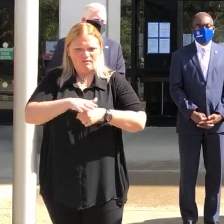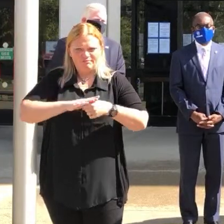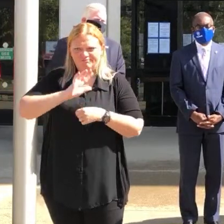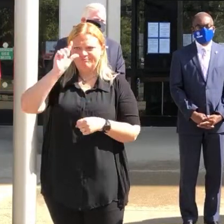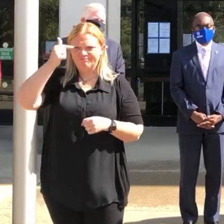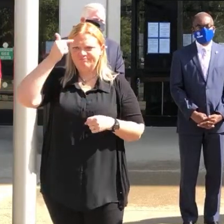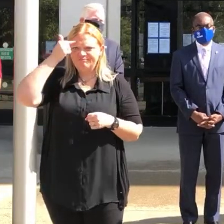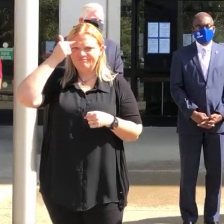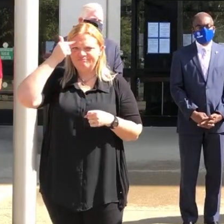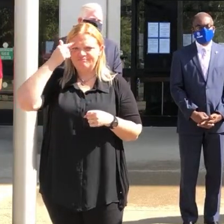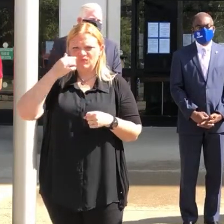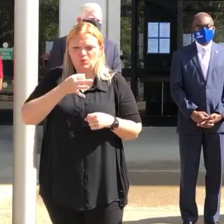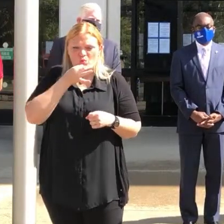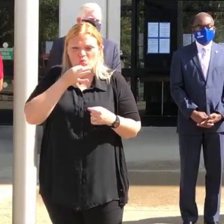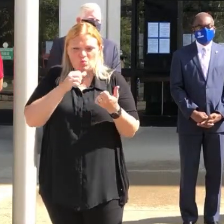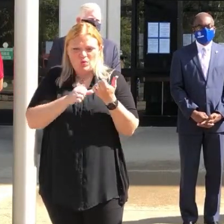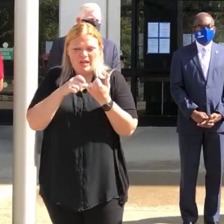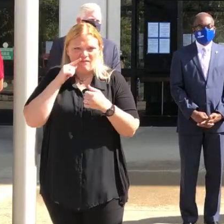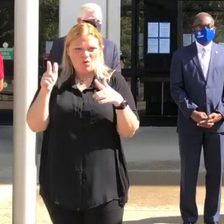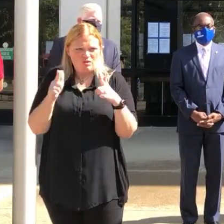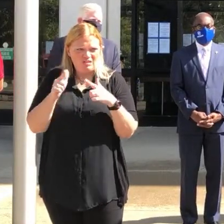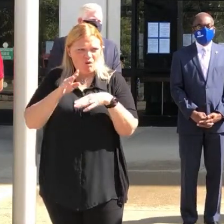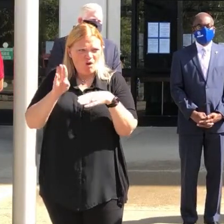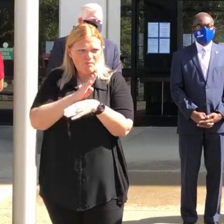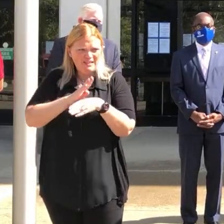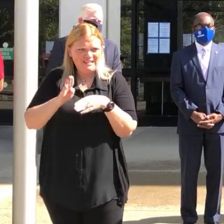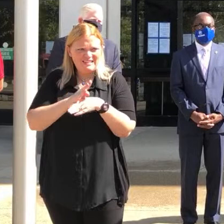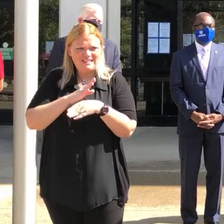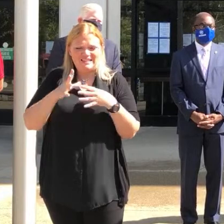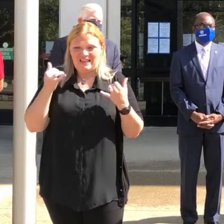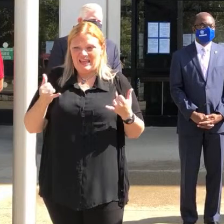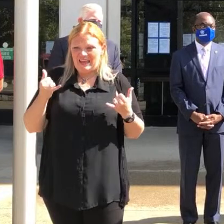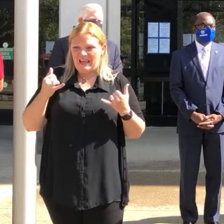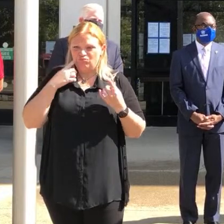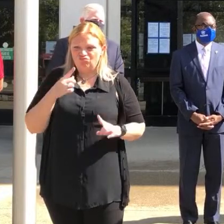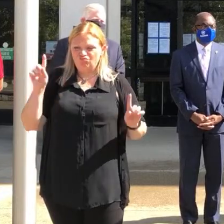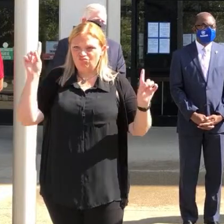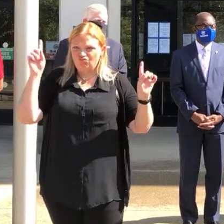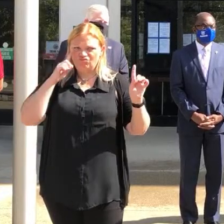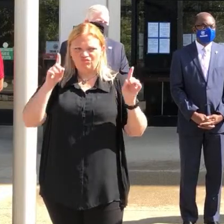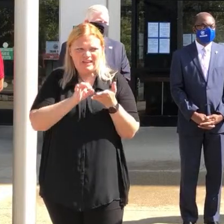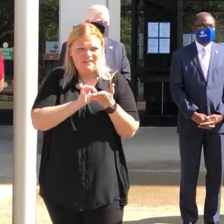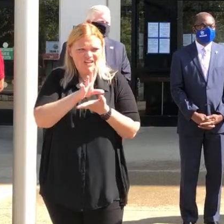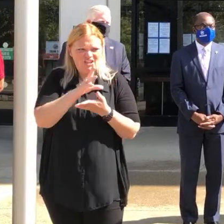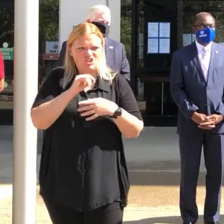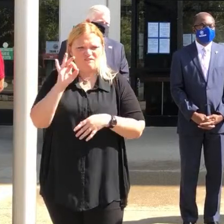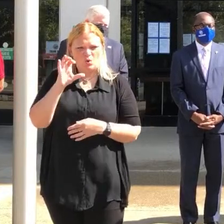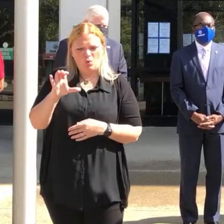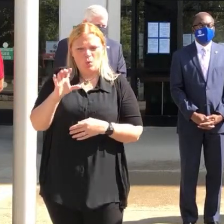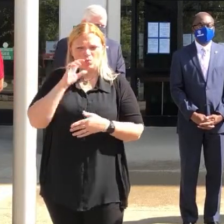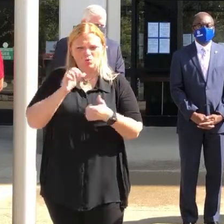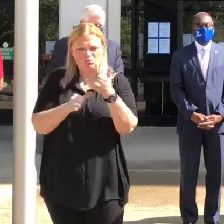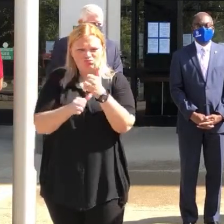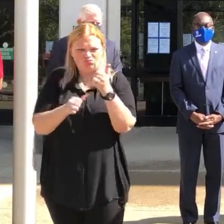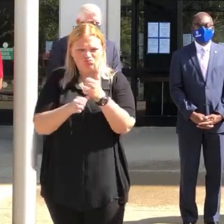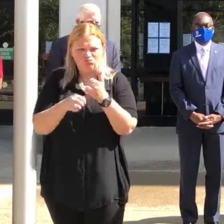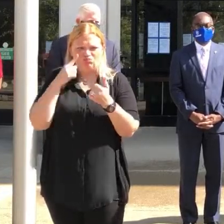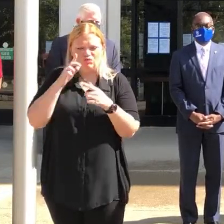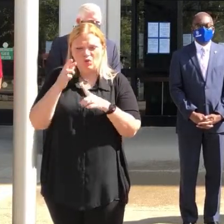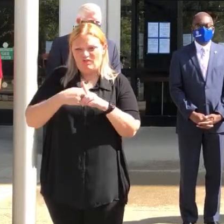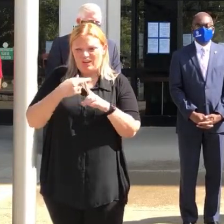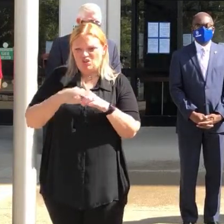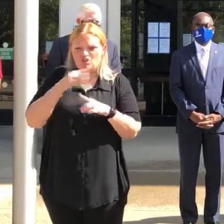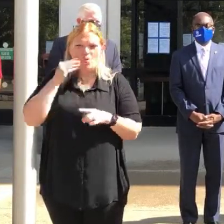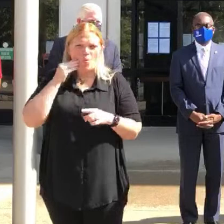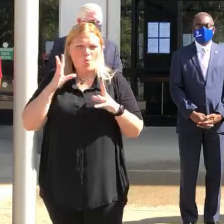governments, the forthcoming aid for small businesses, and now today the announcement of eviction and foreclosure assistance for renters